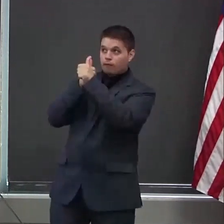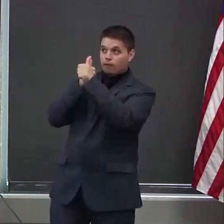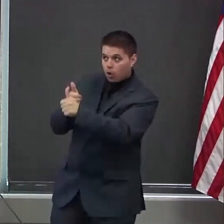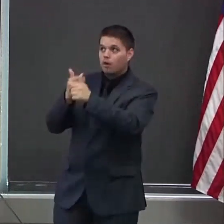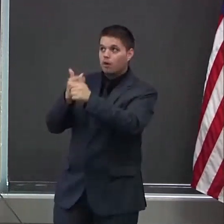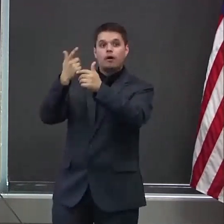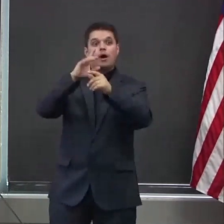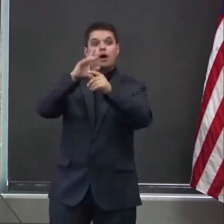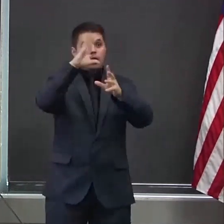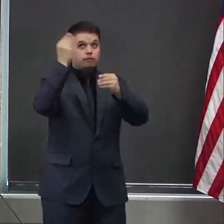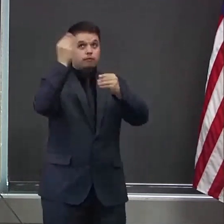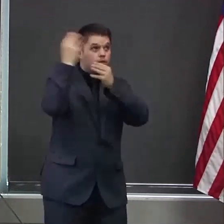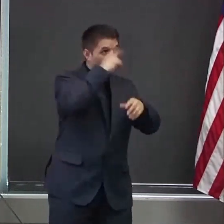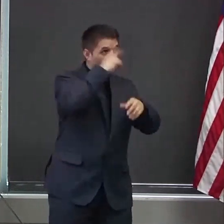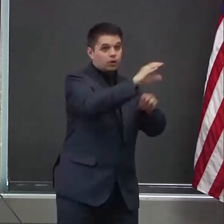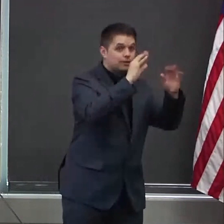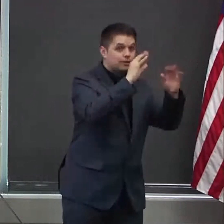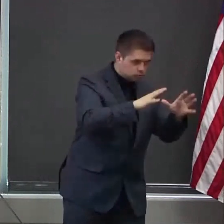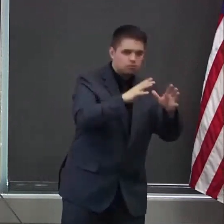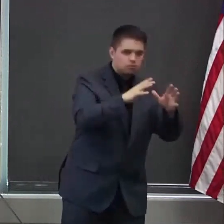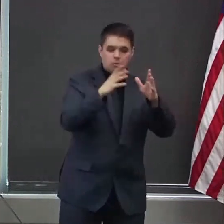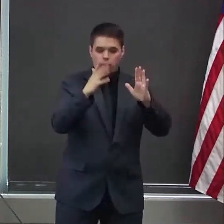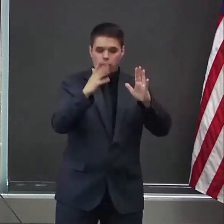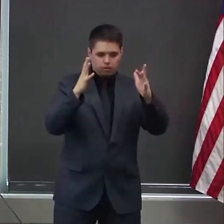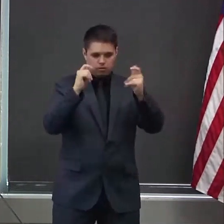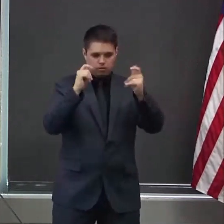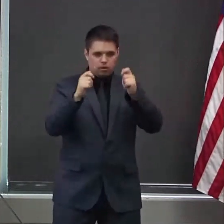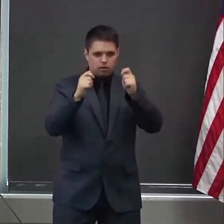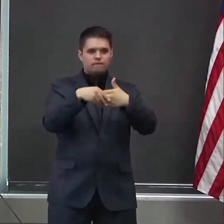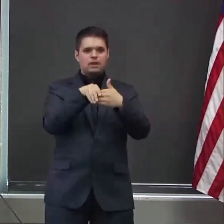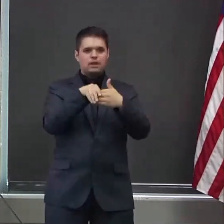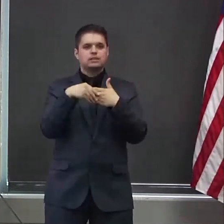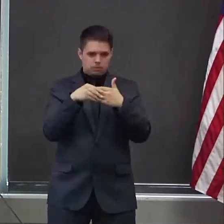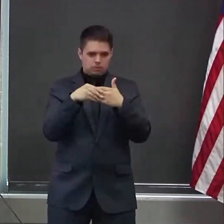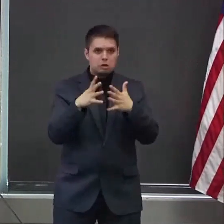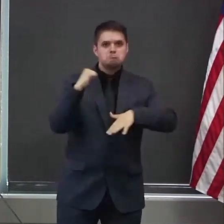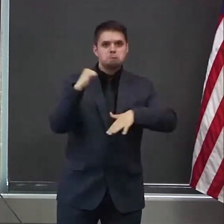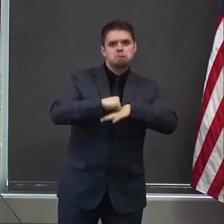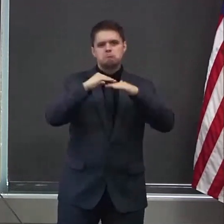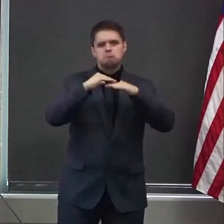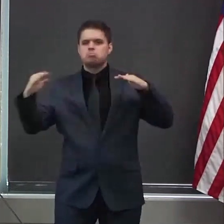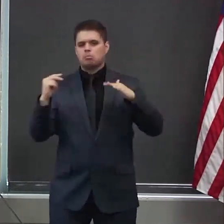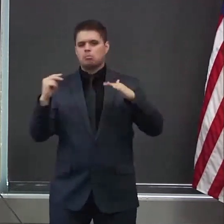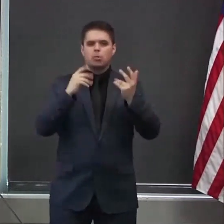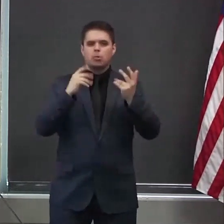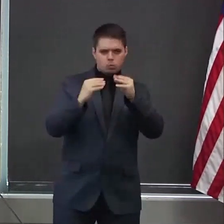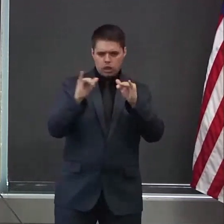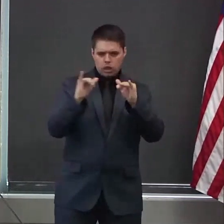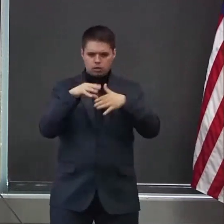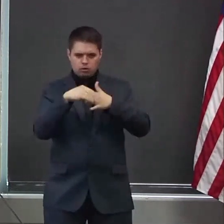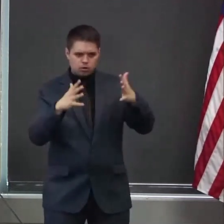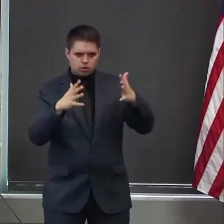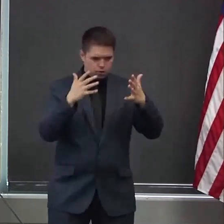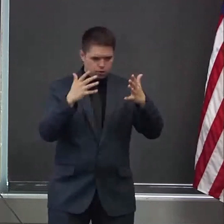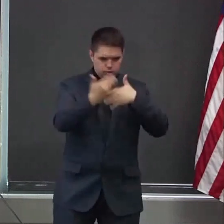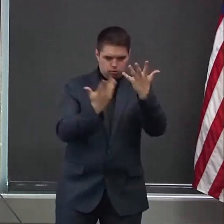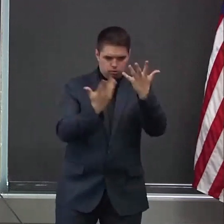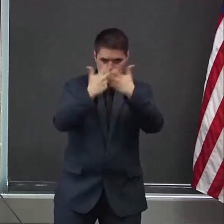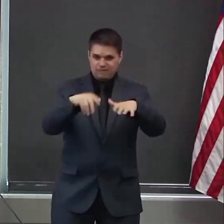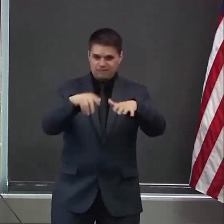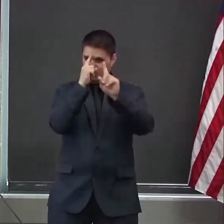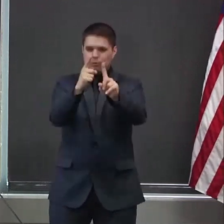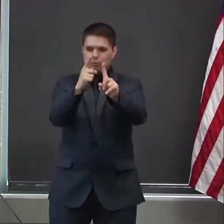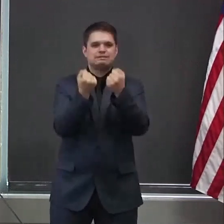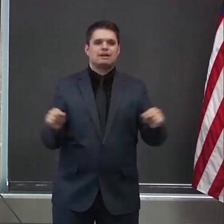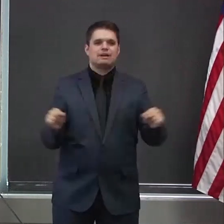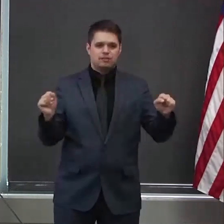be flexible and work to do everything we can to get students safely back to school and learning, because the best thing for a student is to be